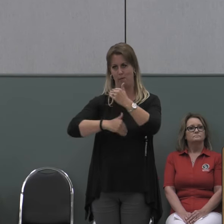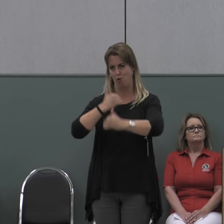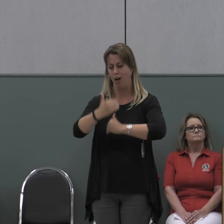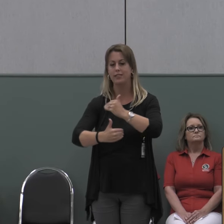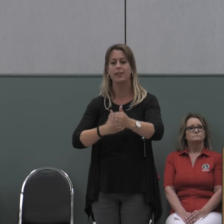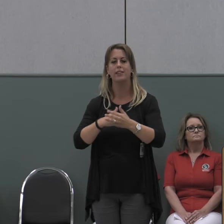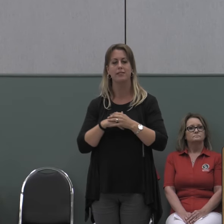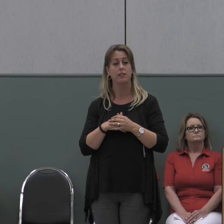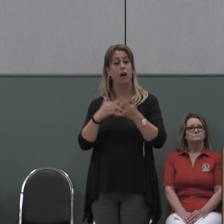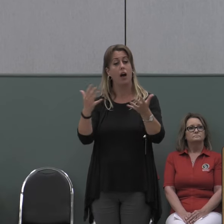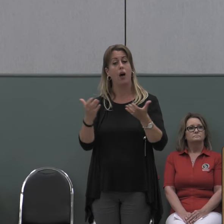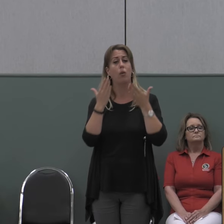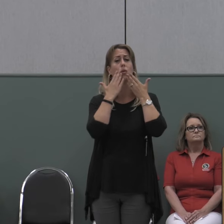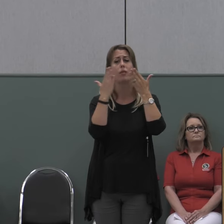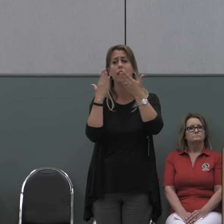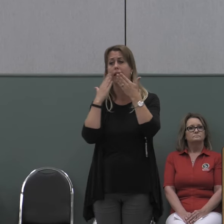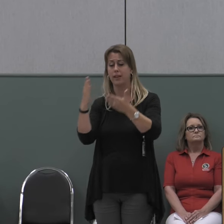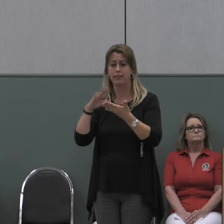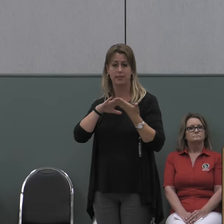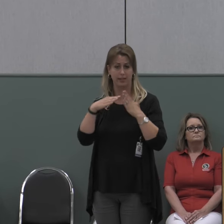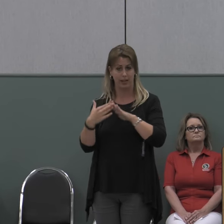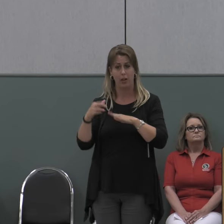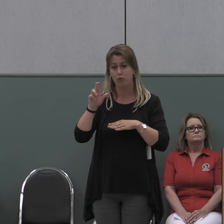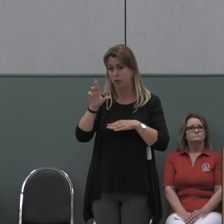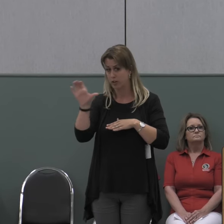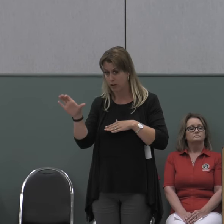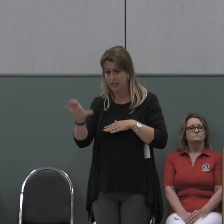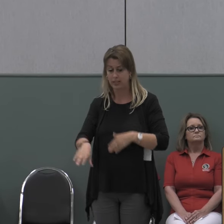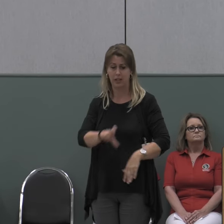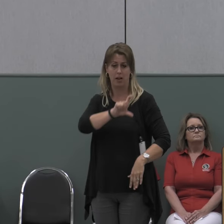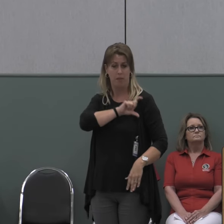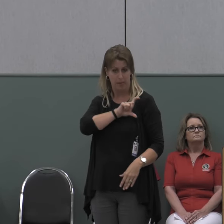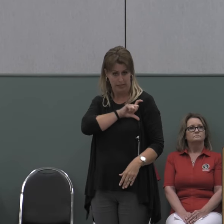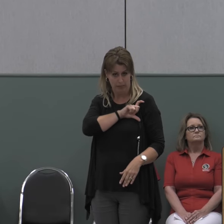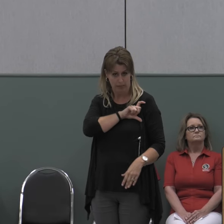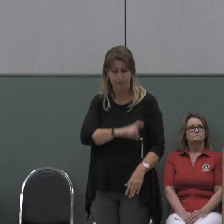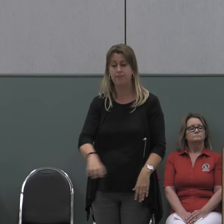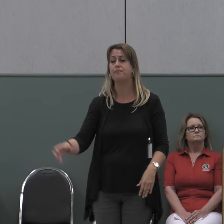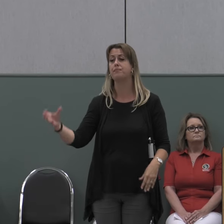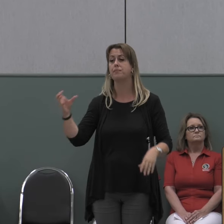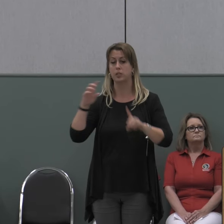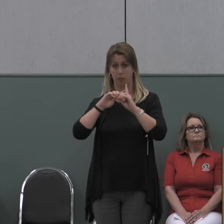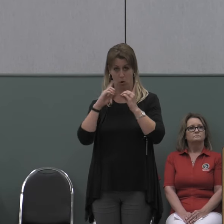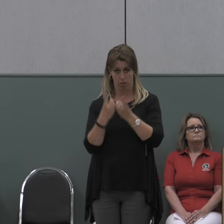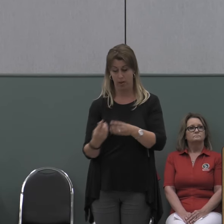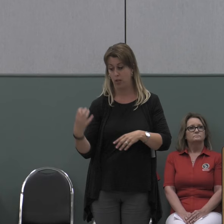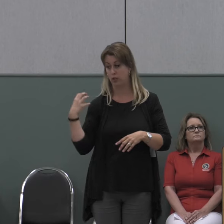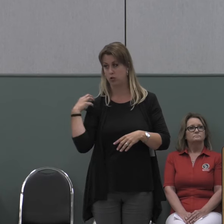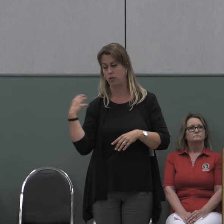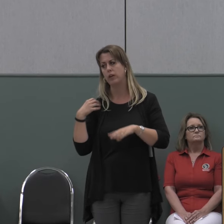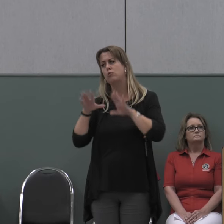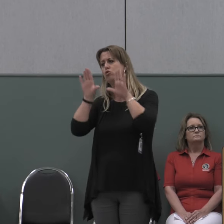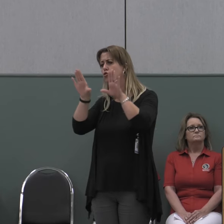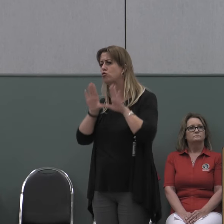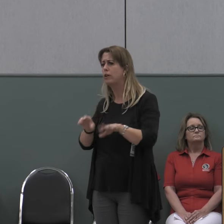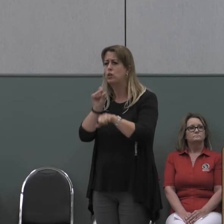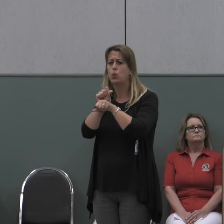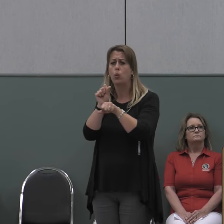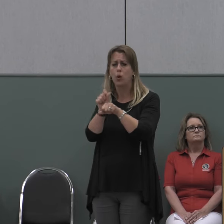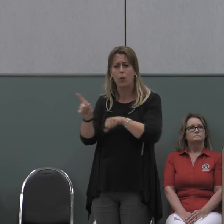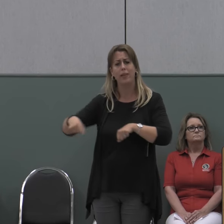I want to thank the City of Ridgecrest Department, the Chief. It was great working with him and his